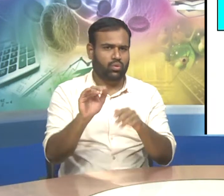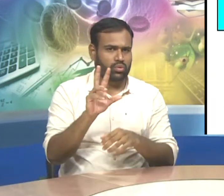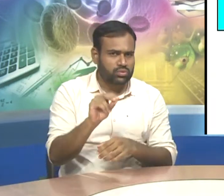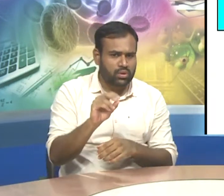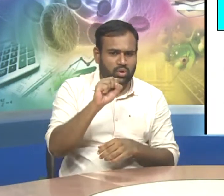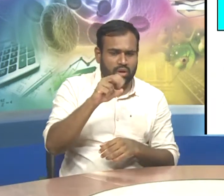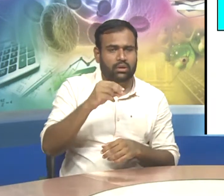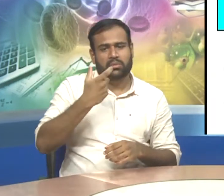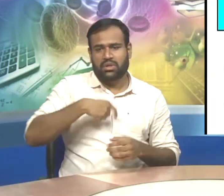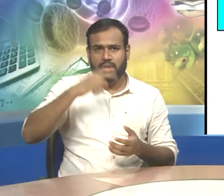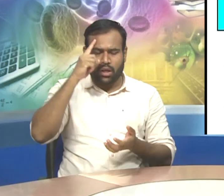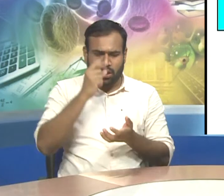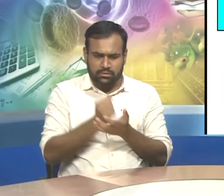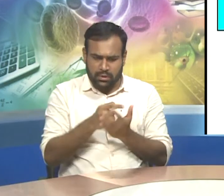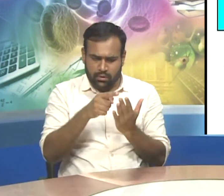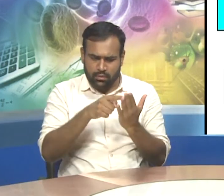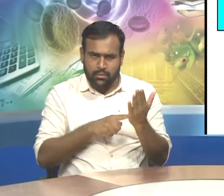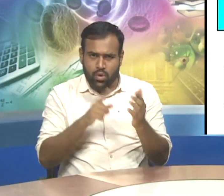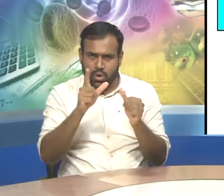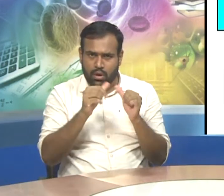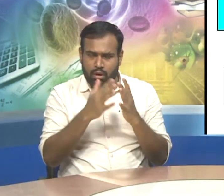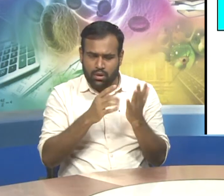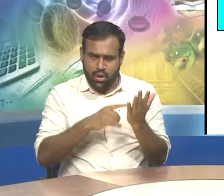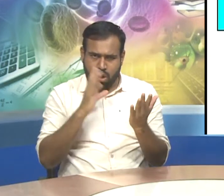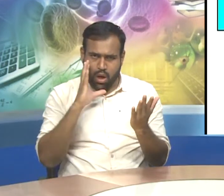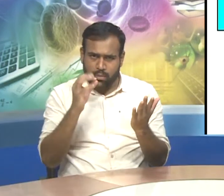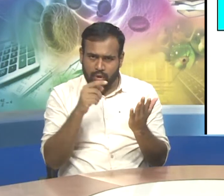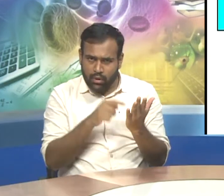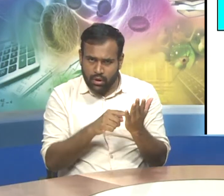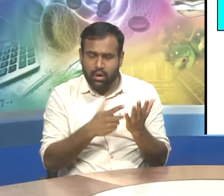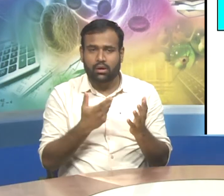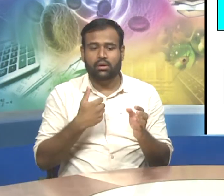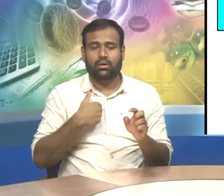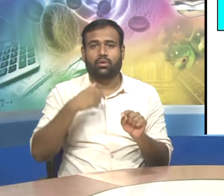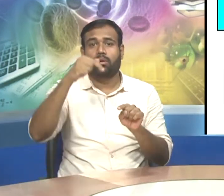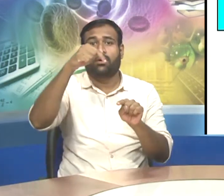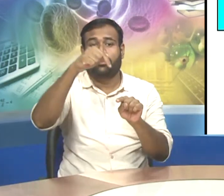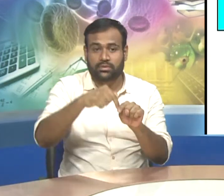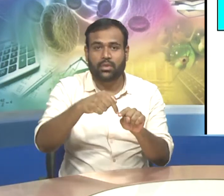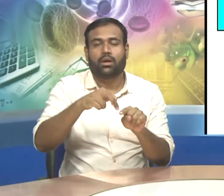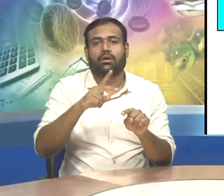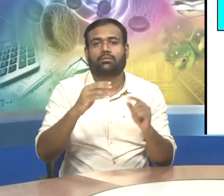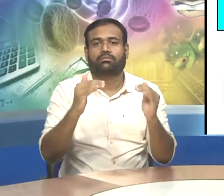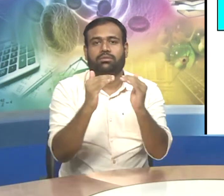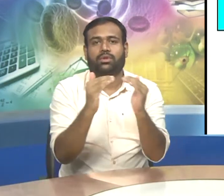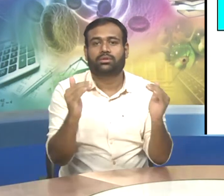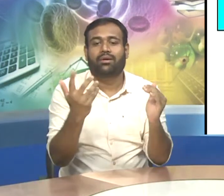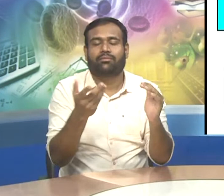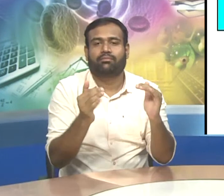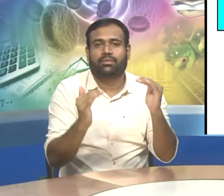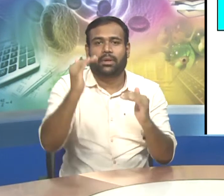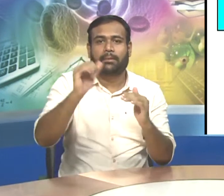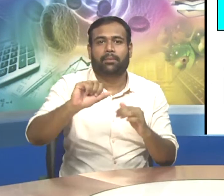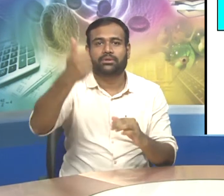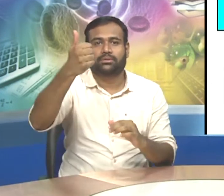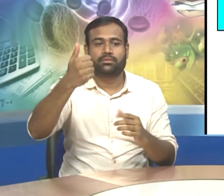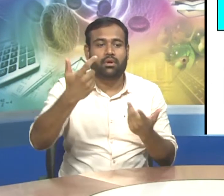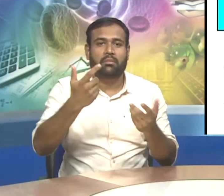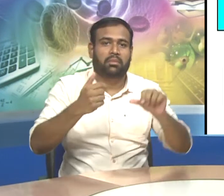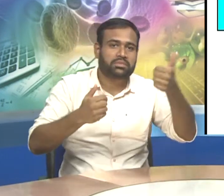So the chairperson has to decide and cast a vote so that